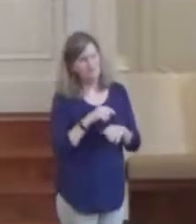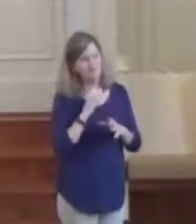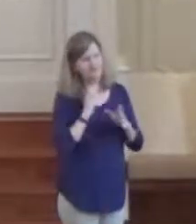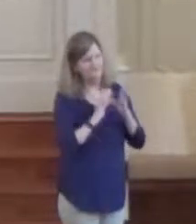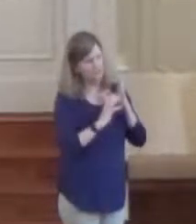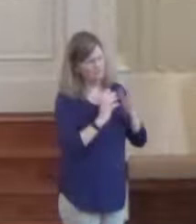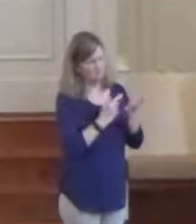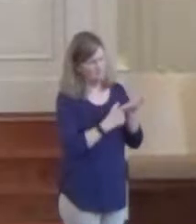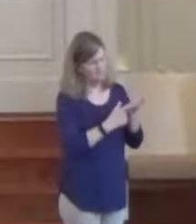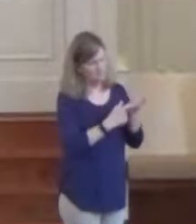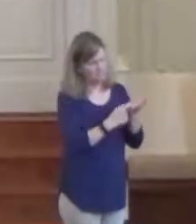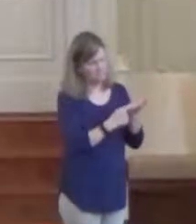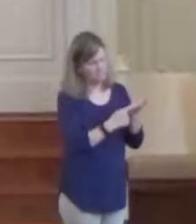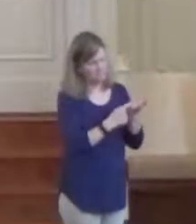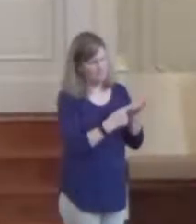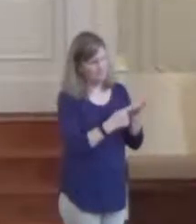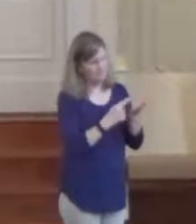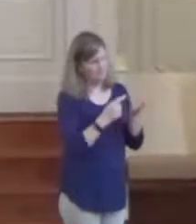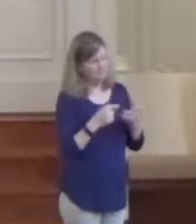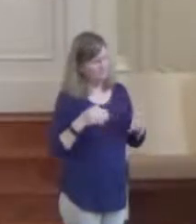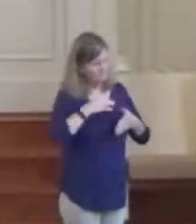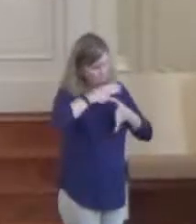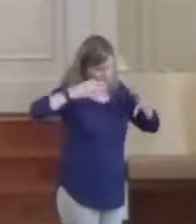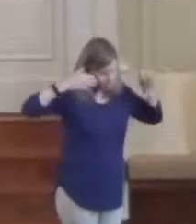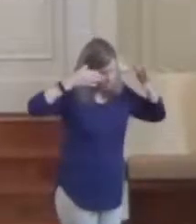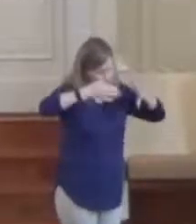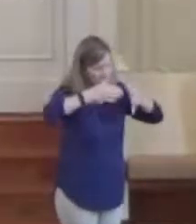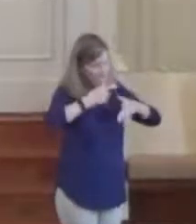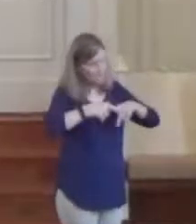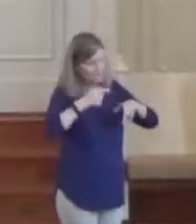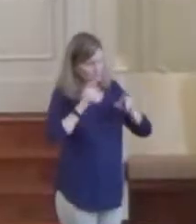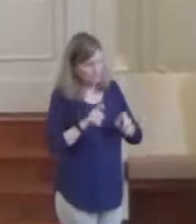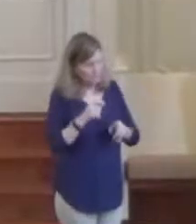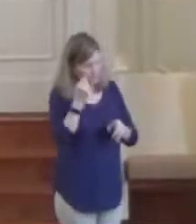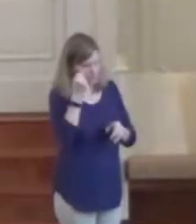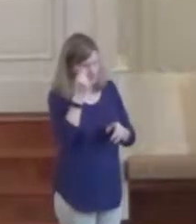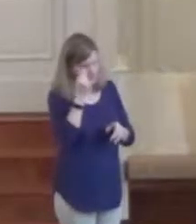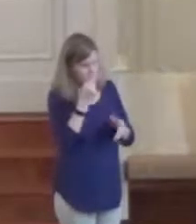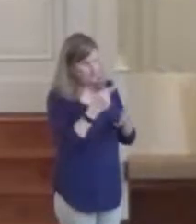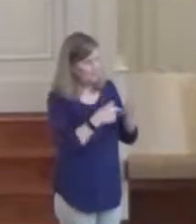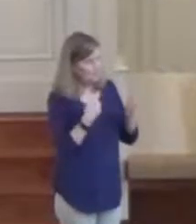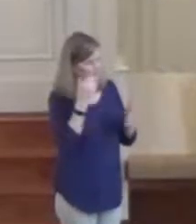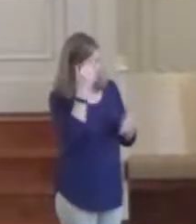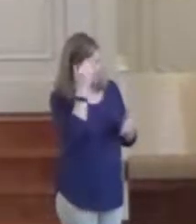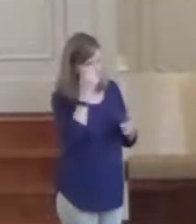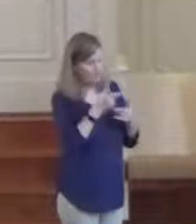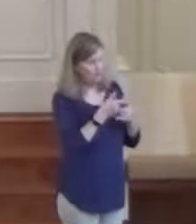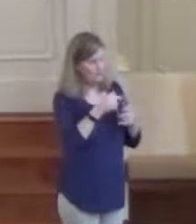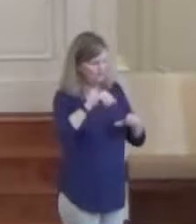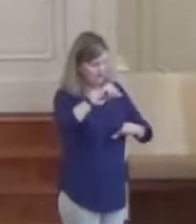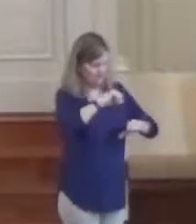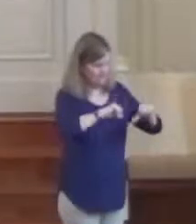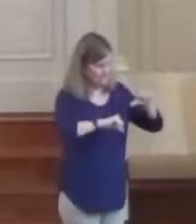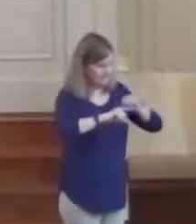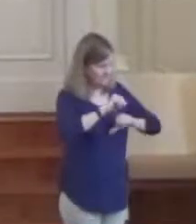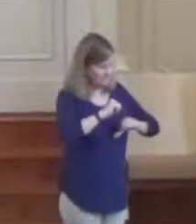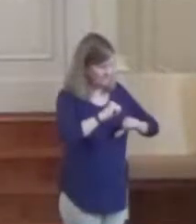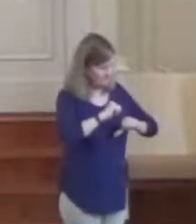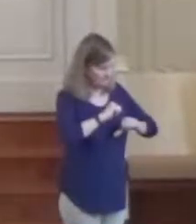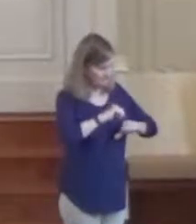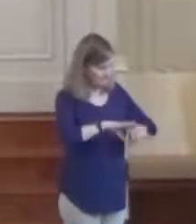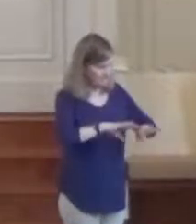around how it is that we should understand these stories in the midst of what we know through scientific discovery about the origins of the